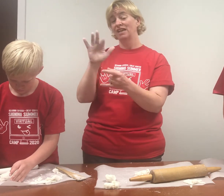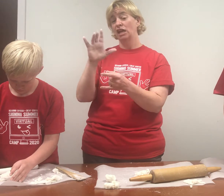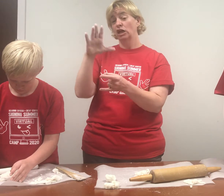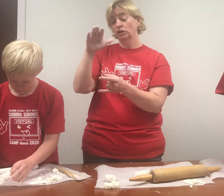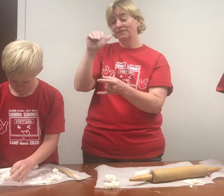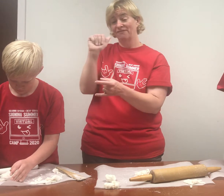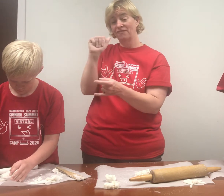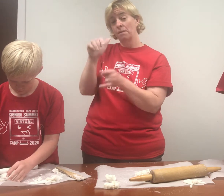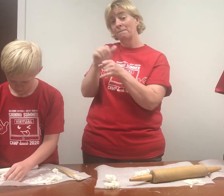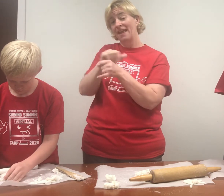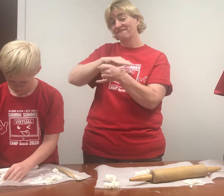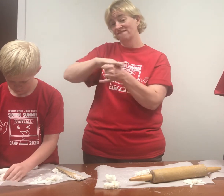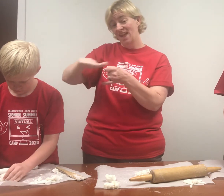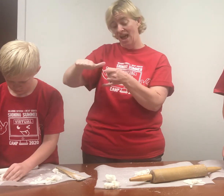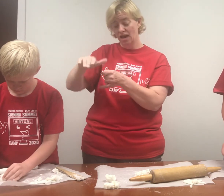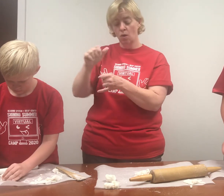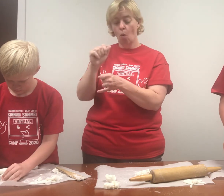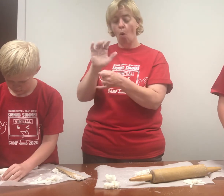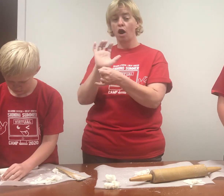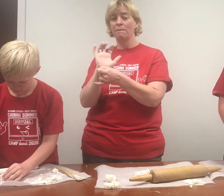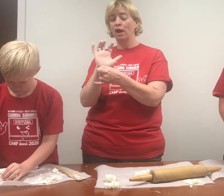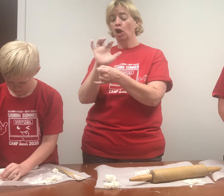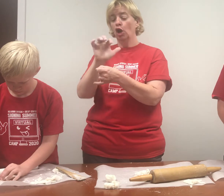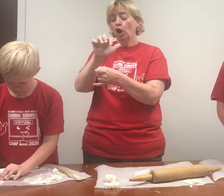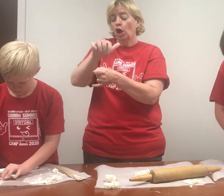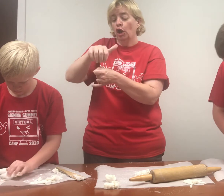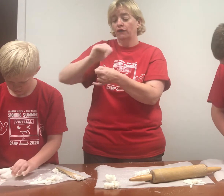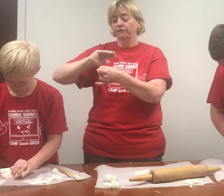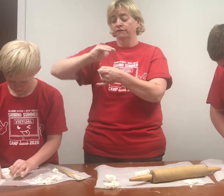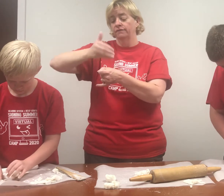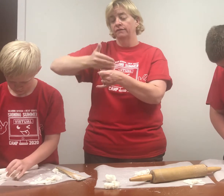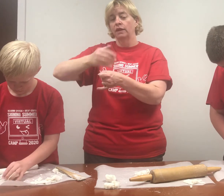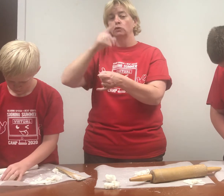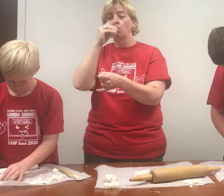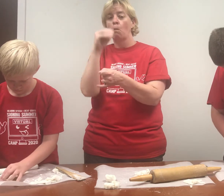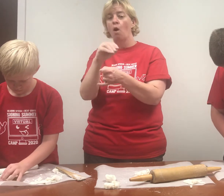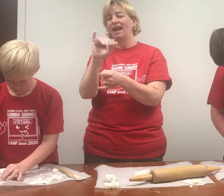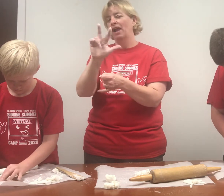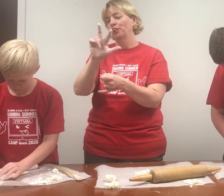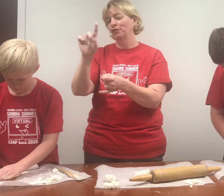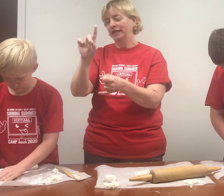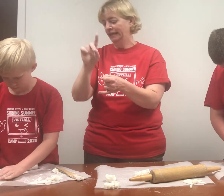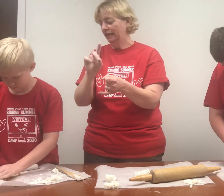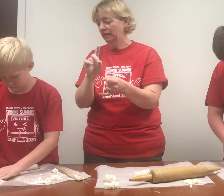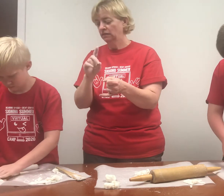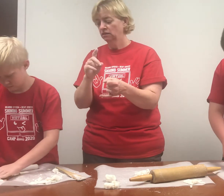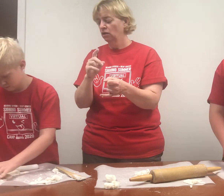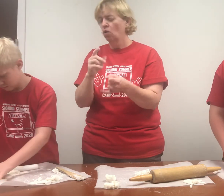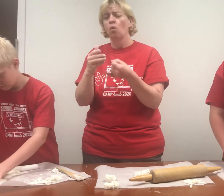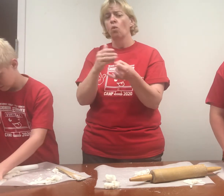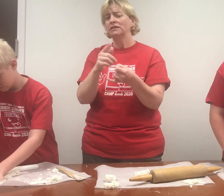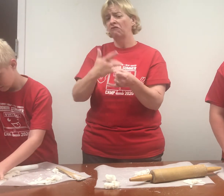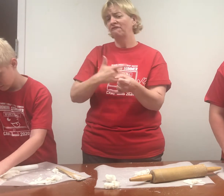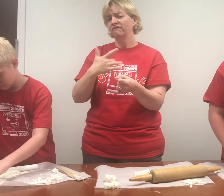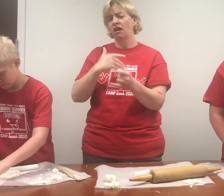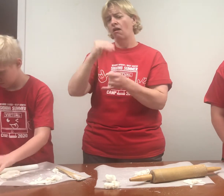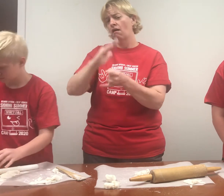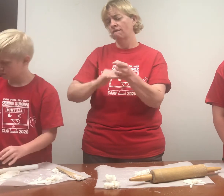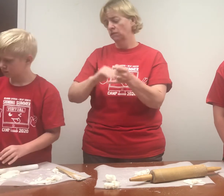You are able to smash the fingers to make it more of a flat hand, or you can also curve